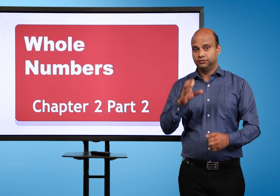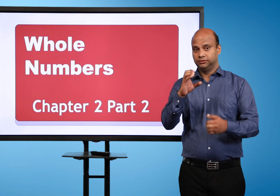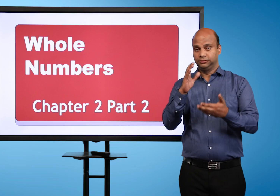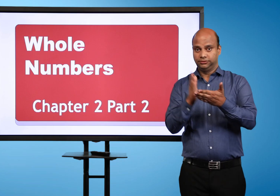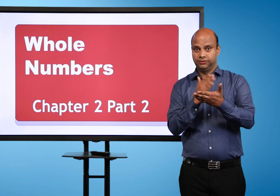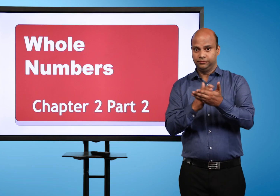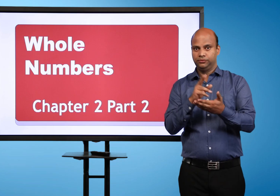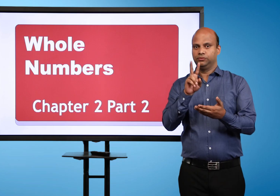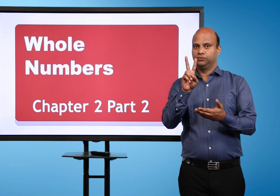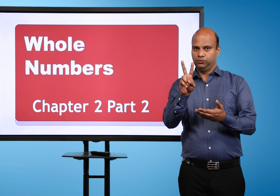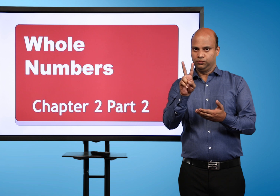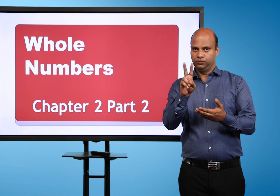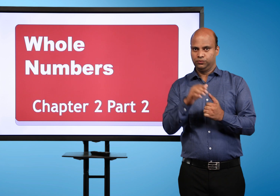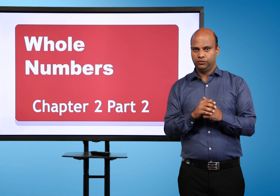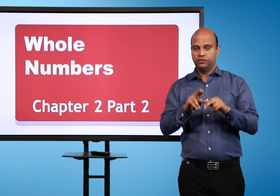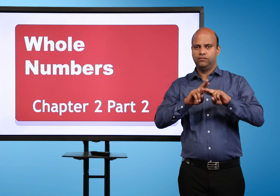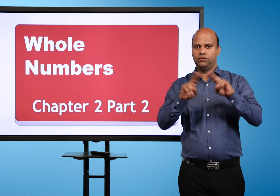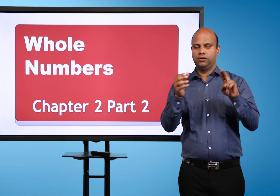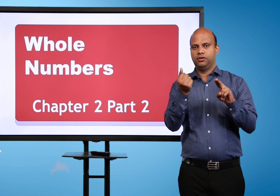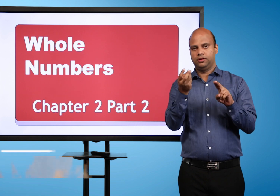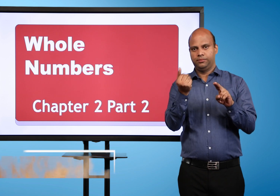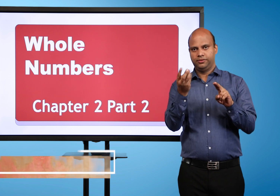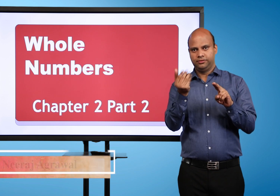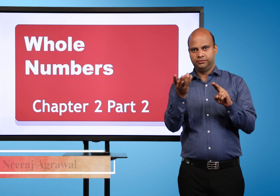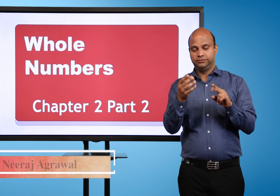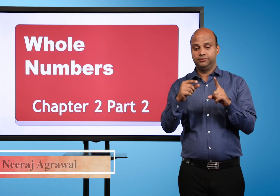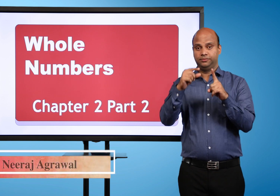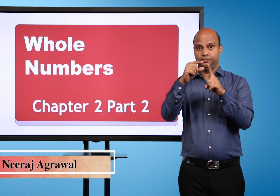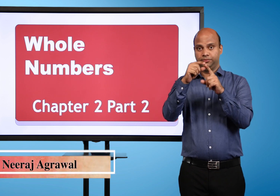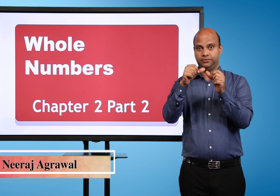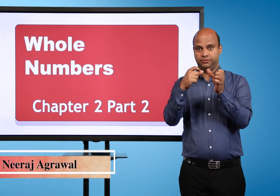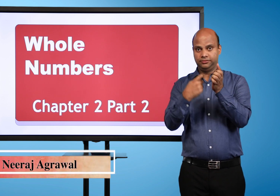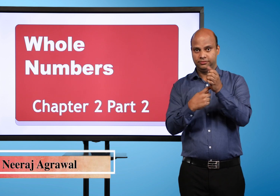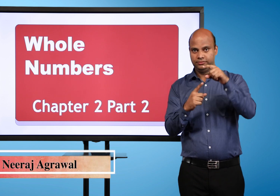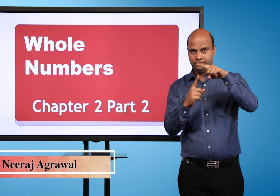Chapter 2 Whole Numbers Part 2.